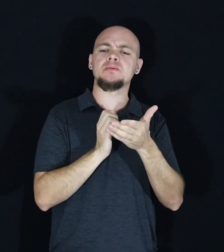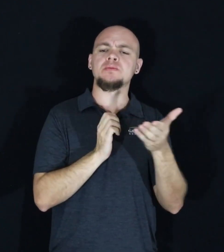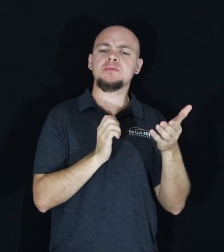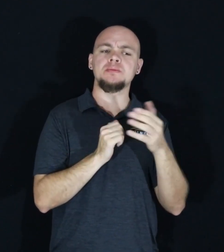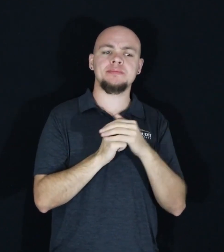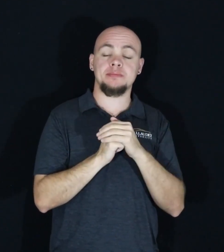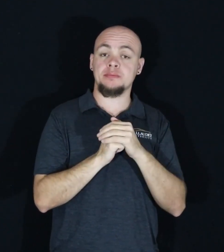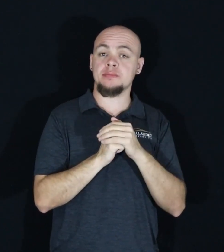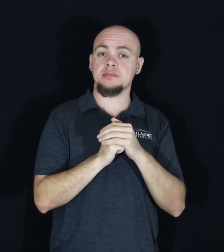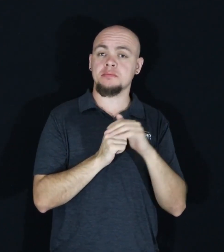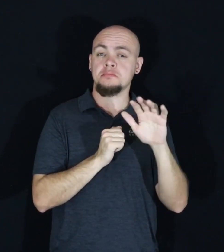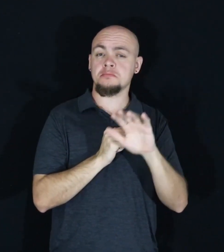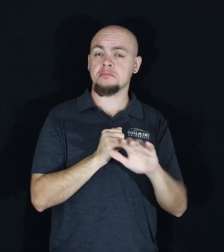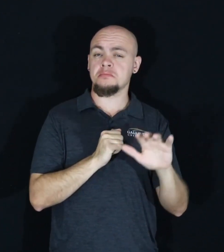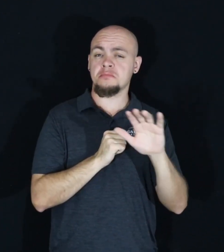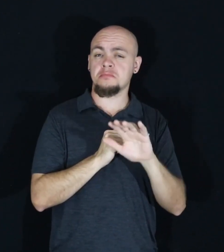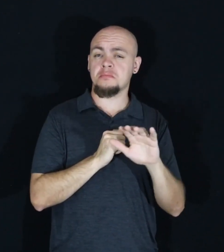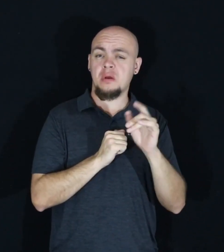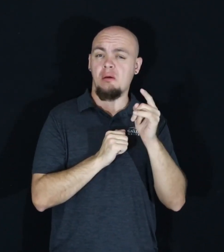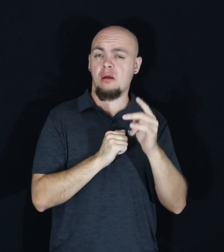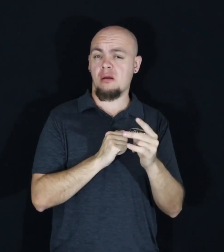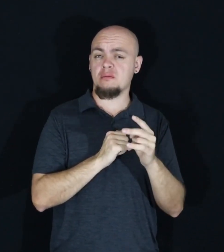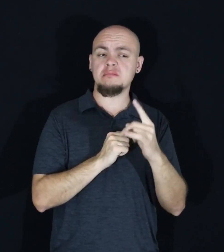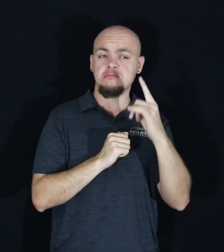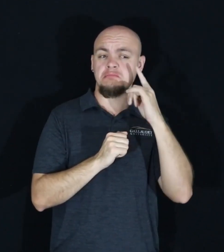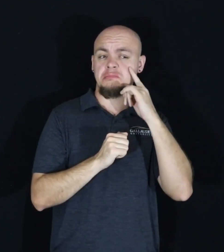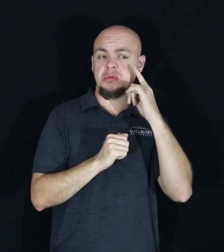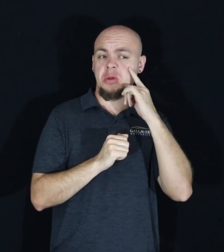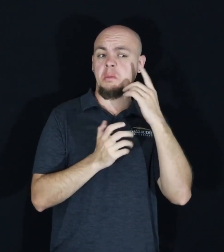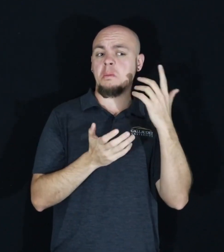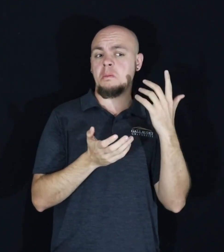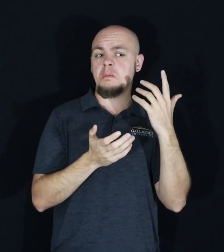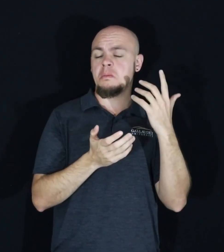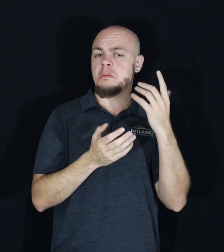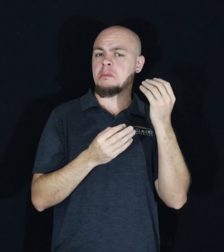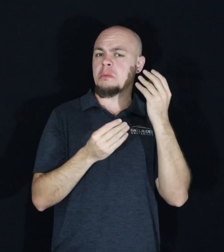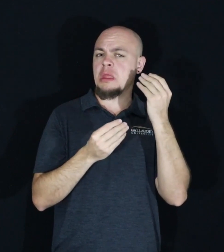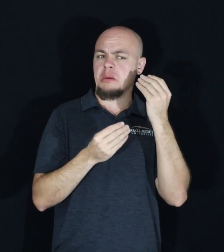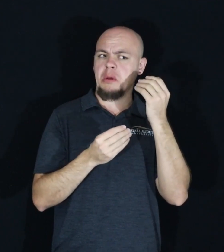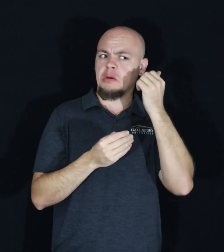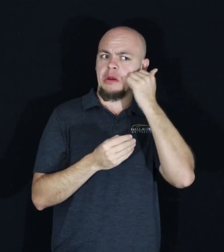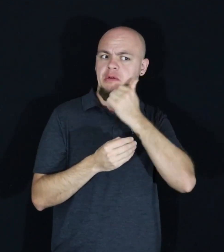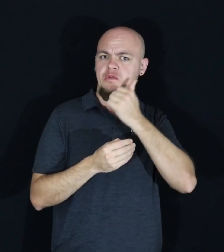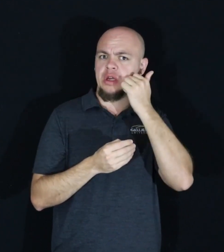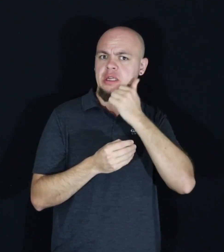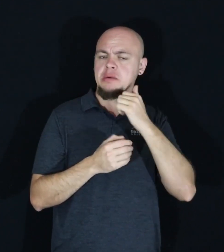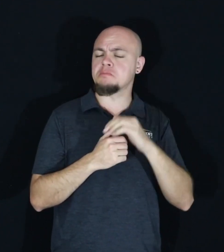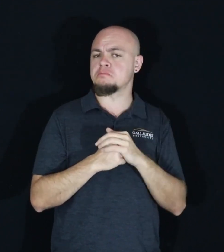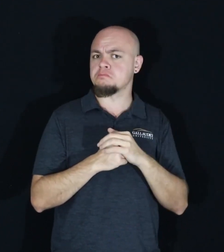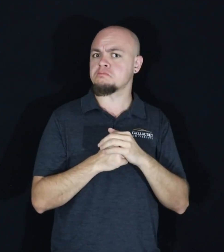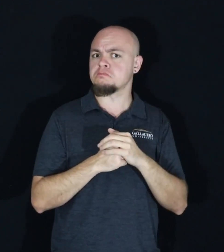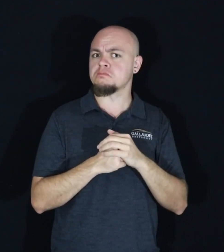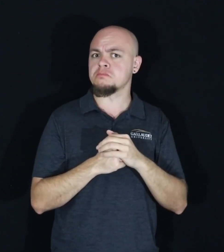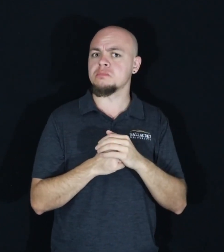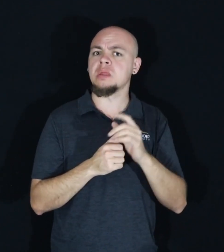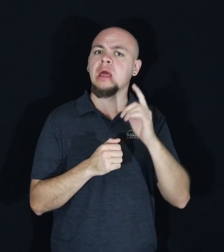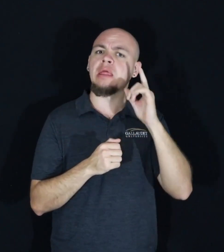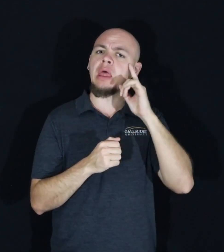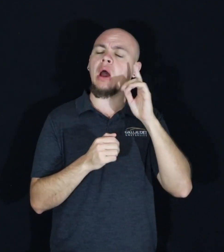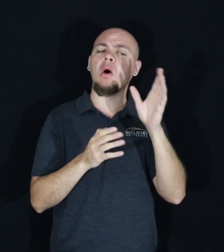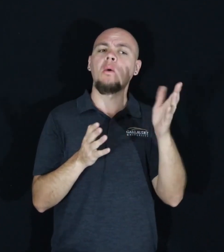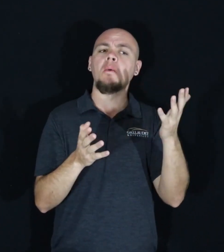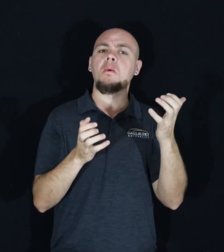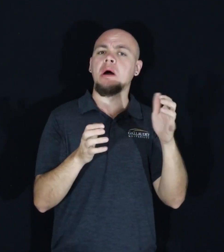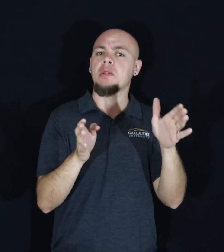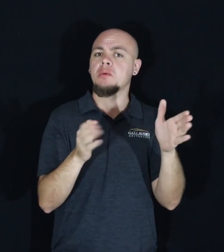And about half of them said that they actually think about it daily. They wish that their room was bigger,